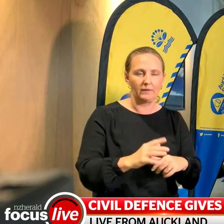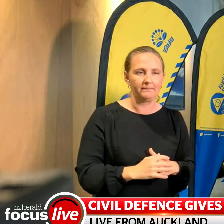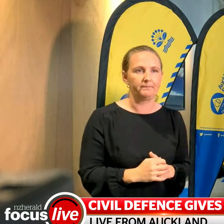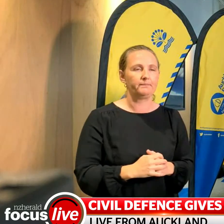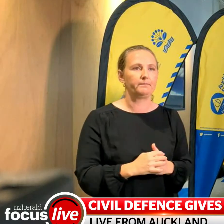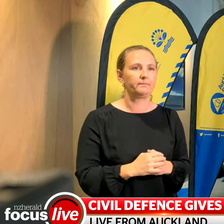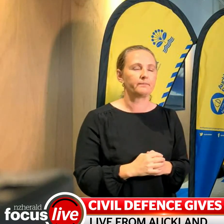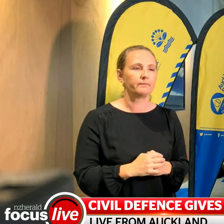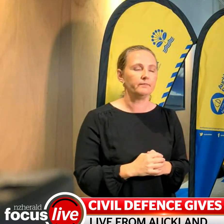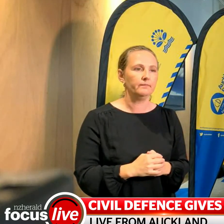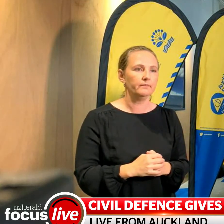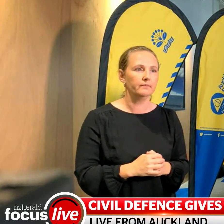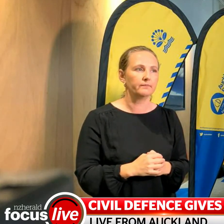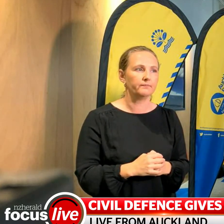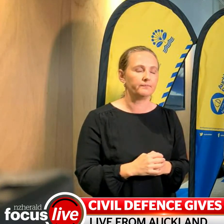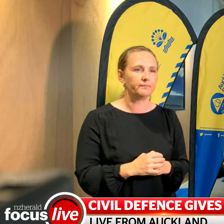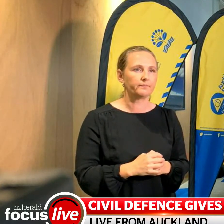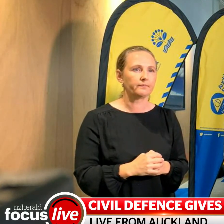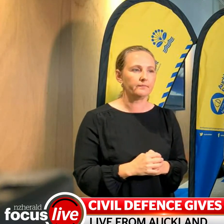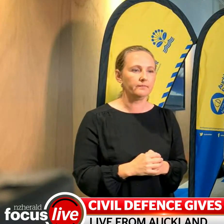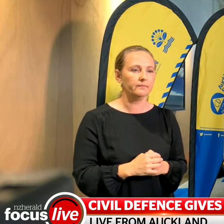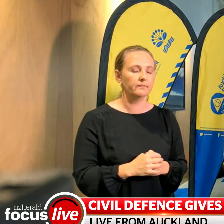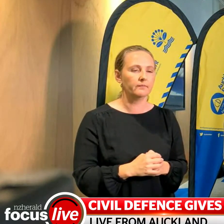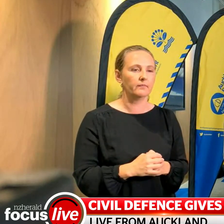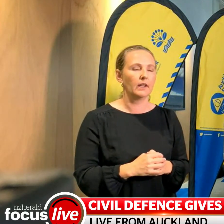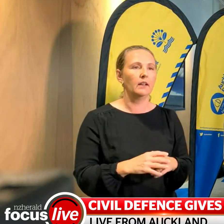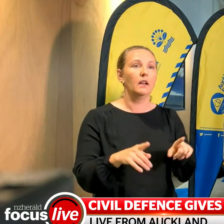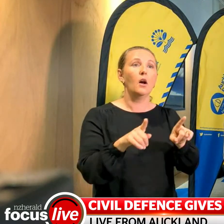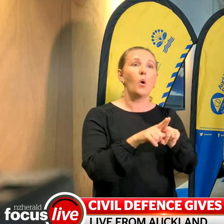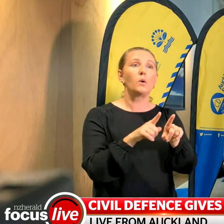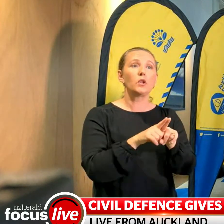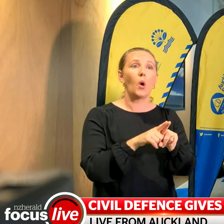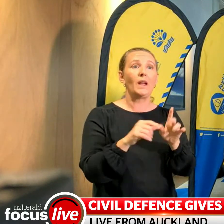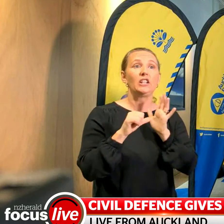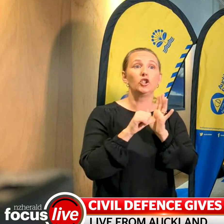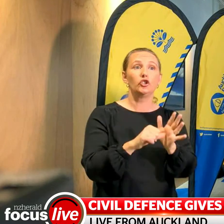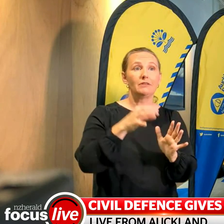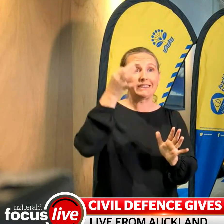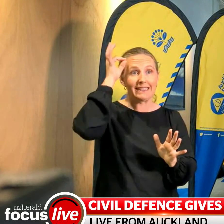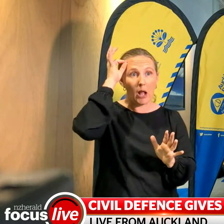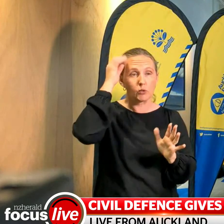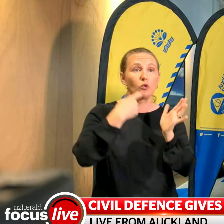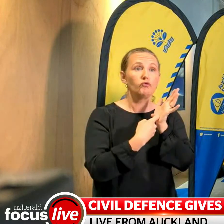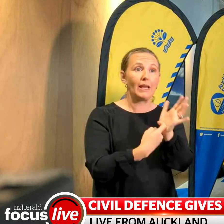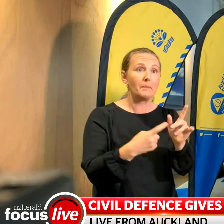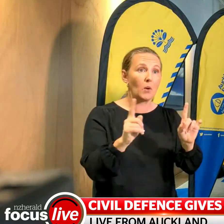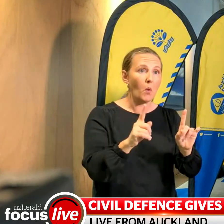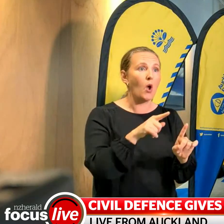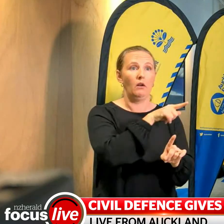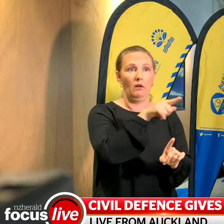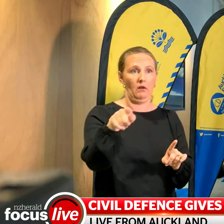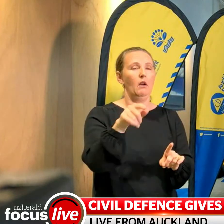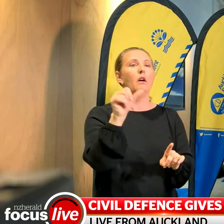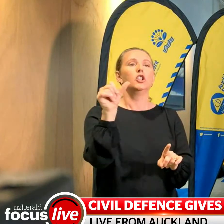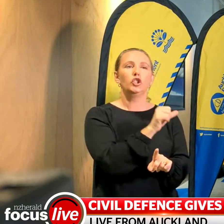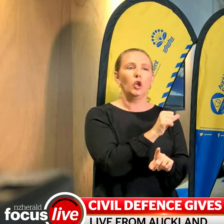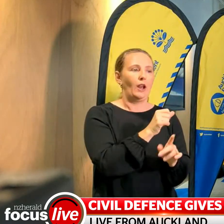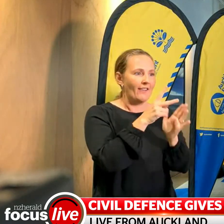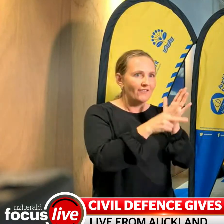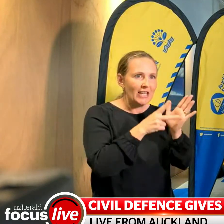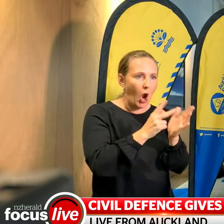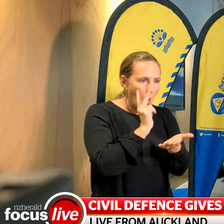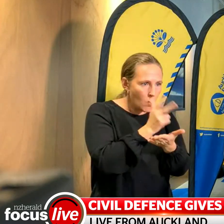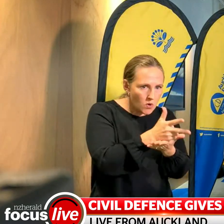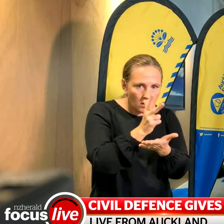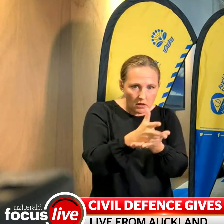Also, recommendation from the Insurance Council for people to take lots of photos, video, and so that you've got a good documented record